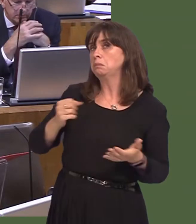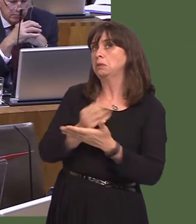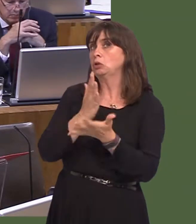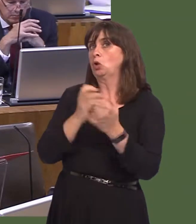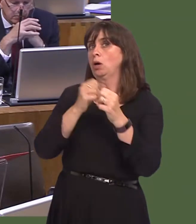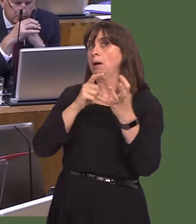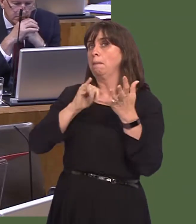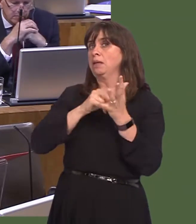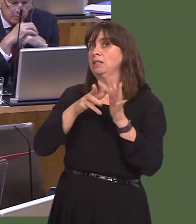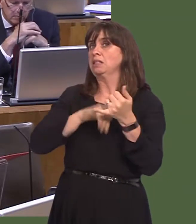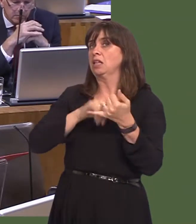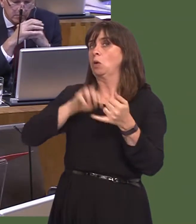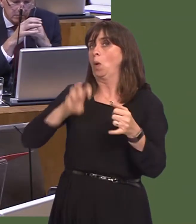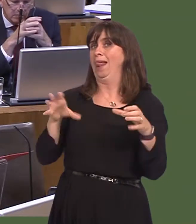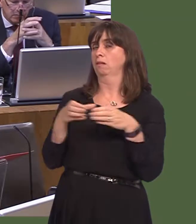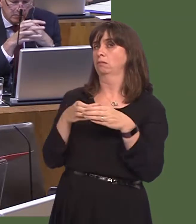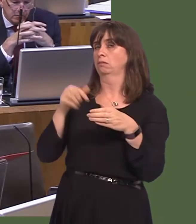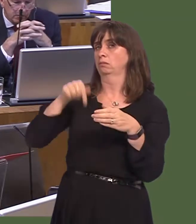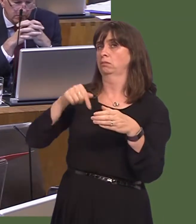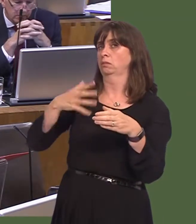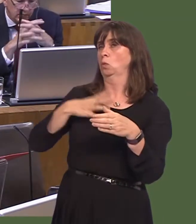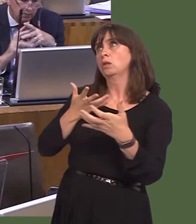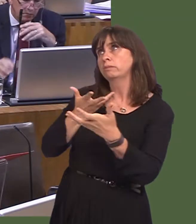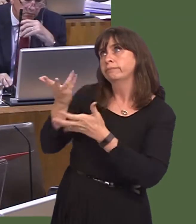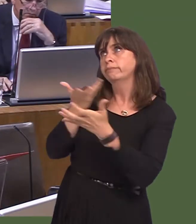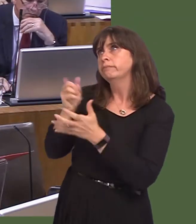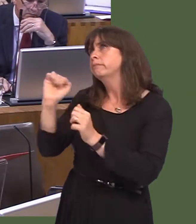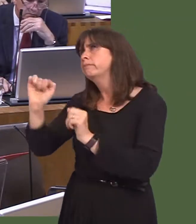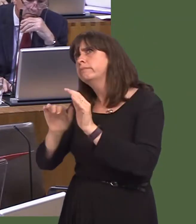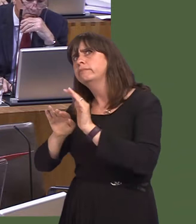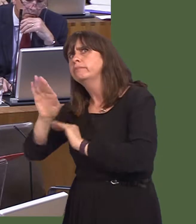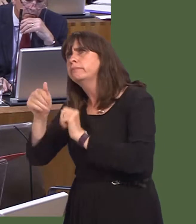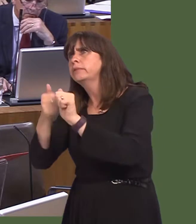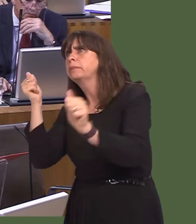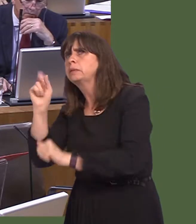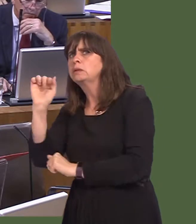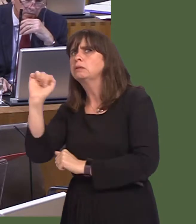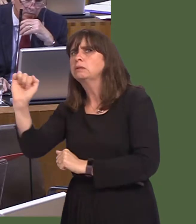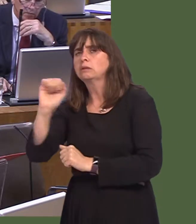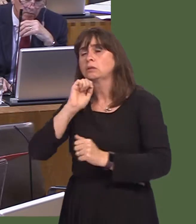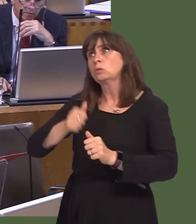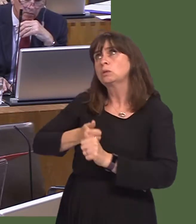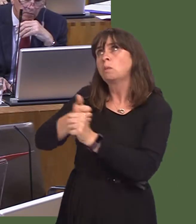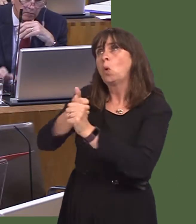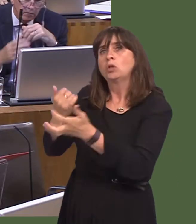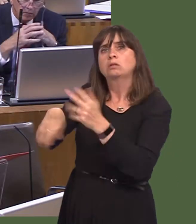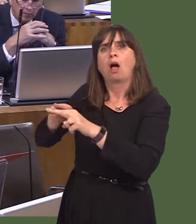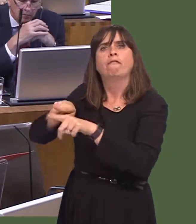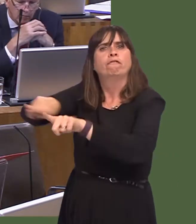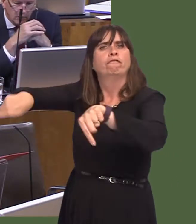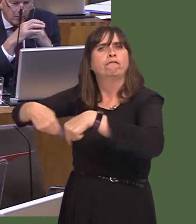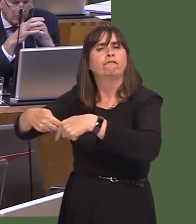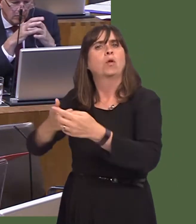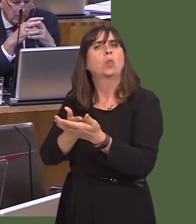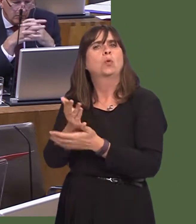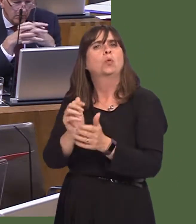Wales looks to discuss the future with the company, and secondly, of course, to provide support for affected employees, including through the